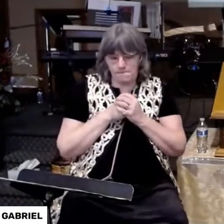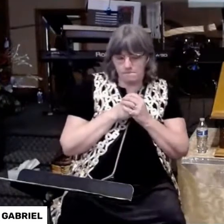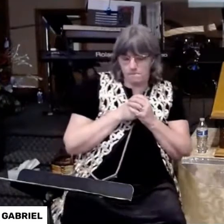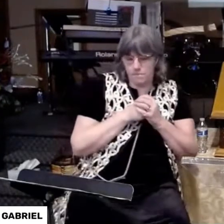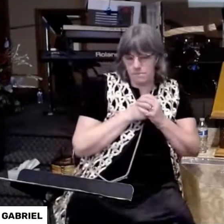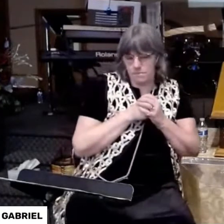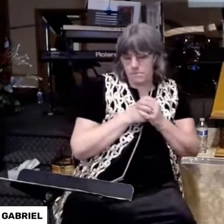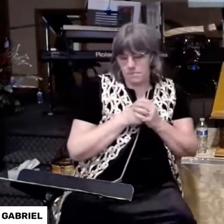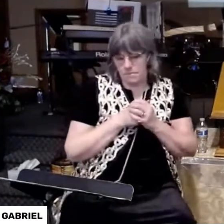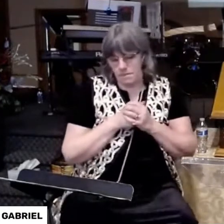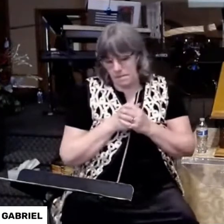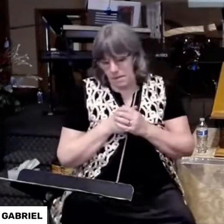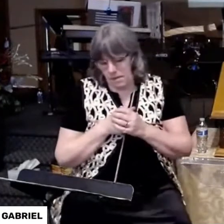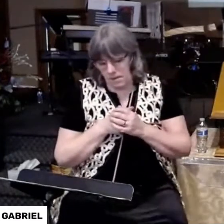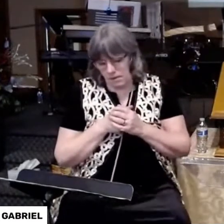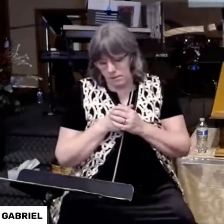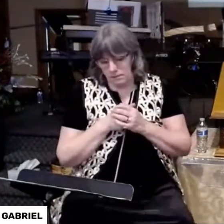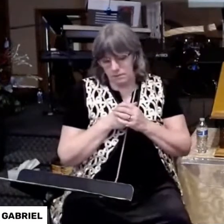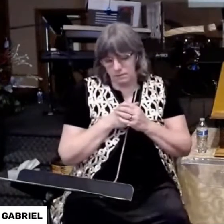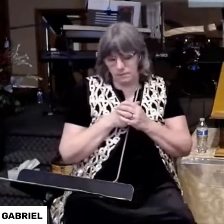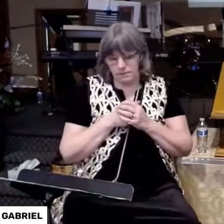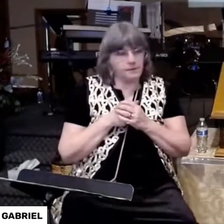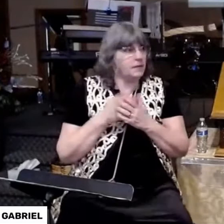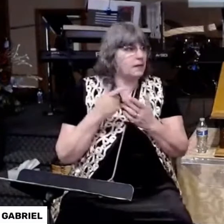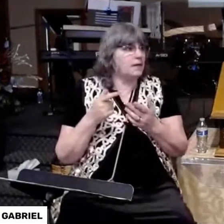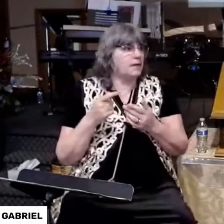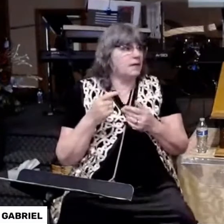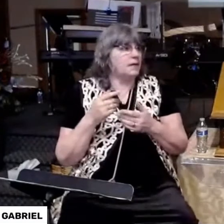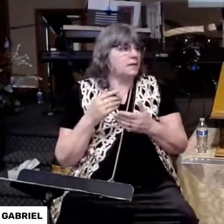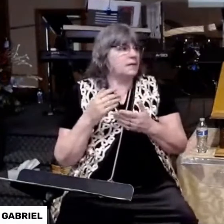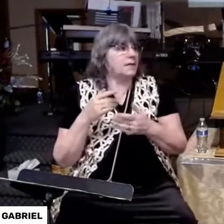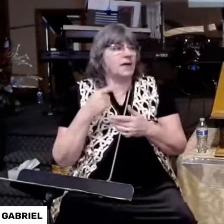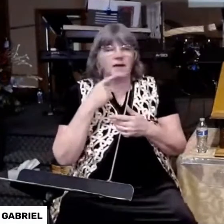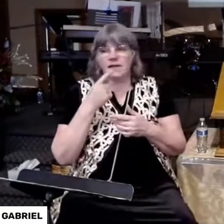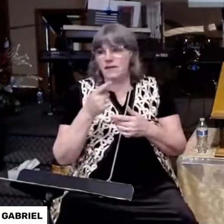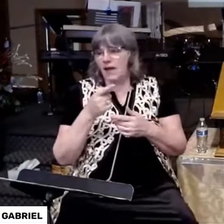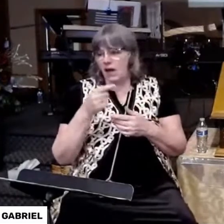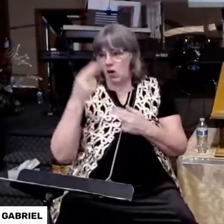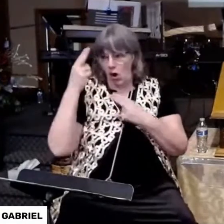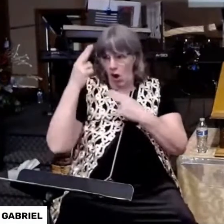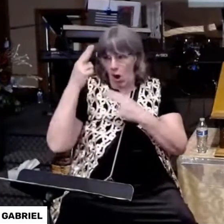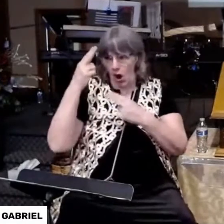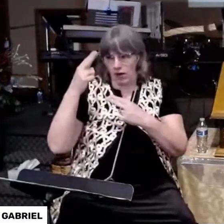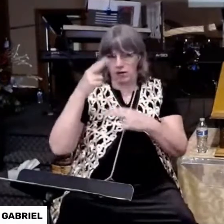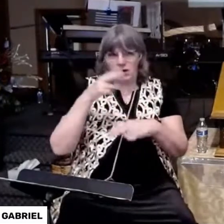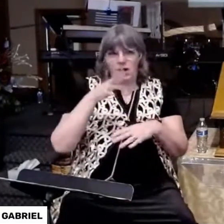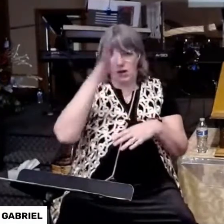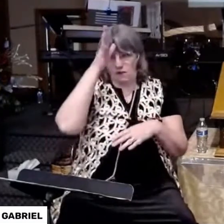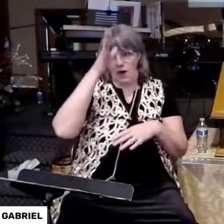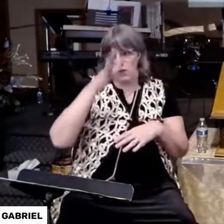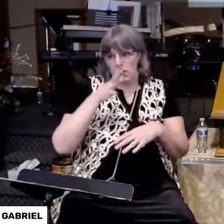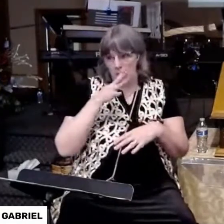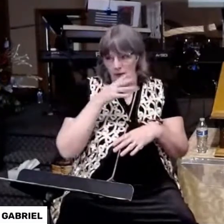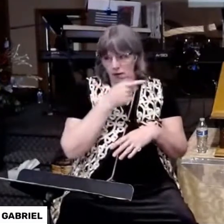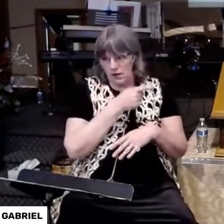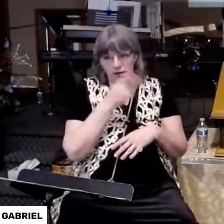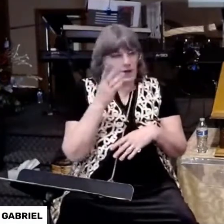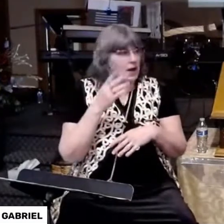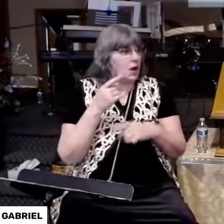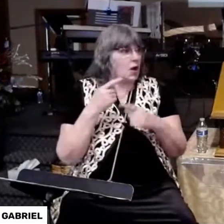he said, honor your father and mother, support them. And to me, I see that as a personal commandment. Yes, we can